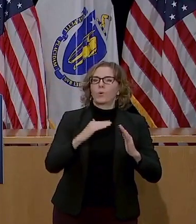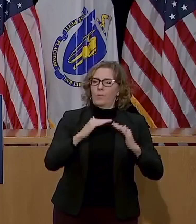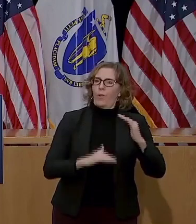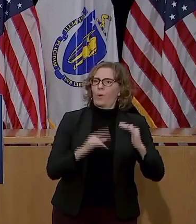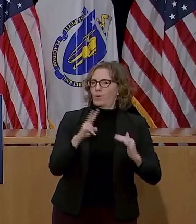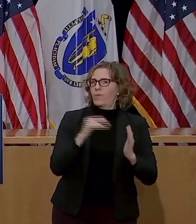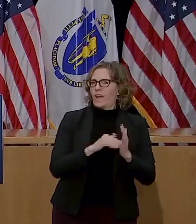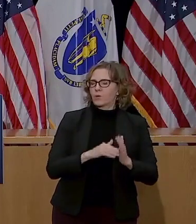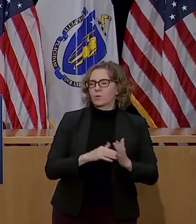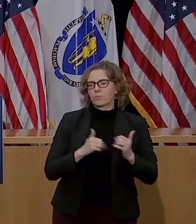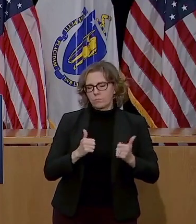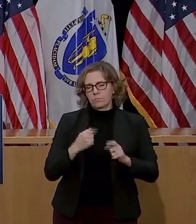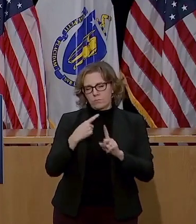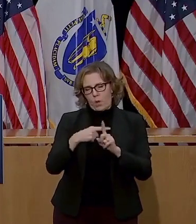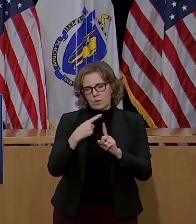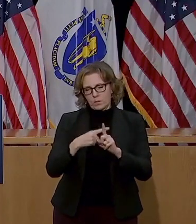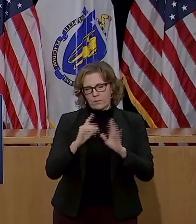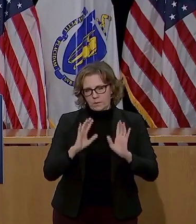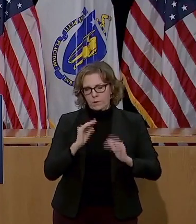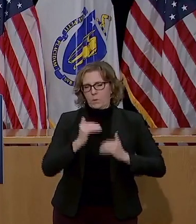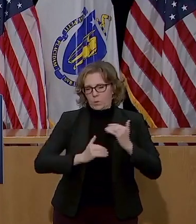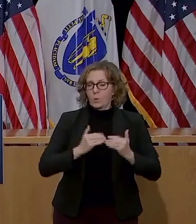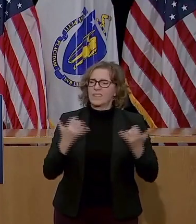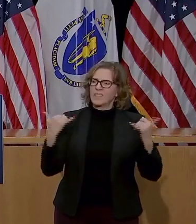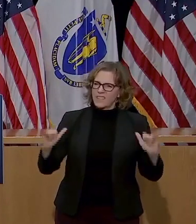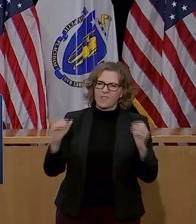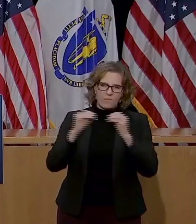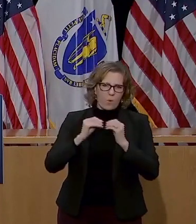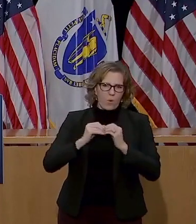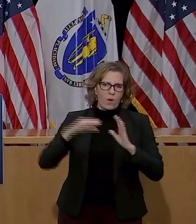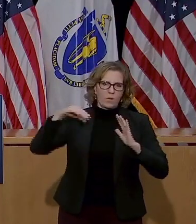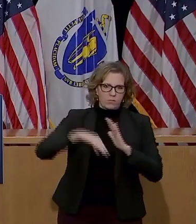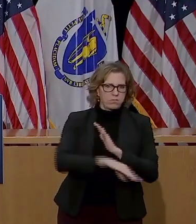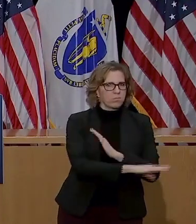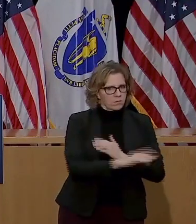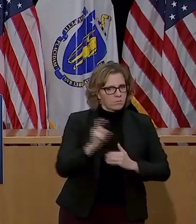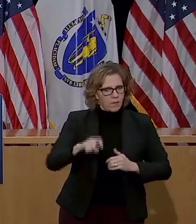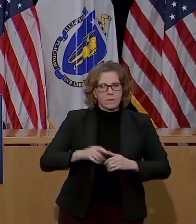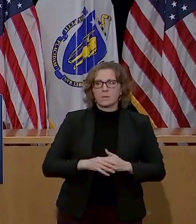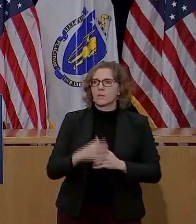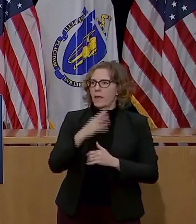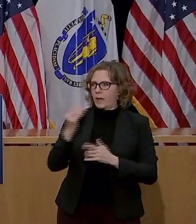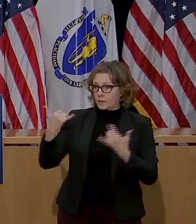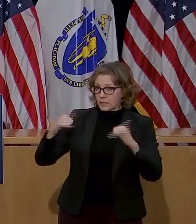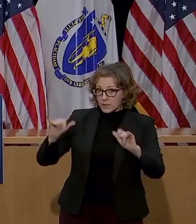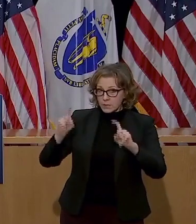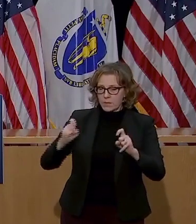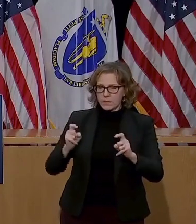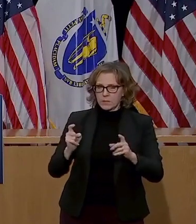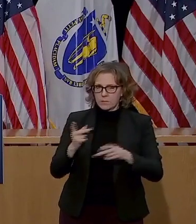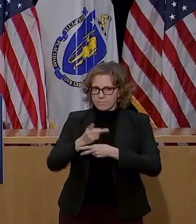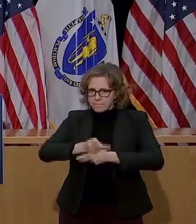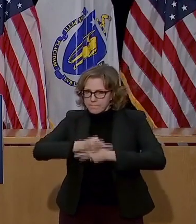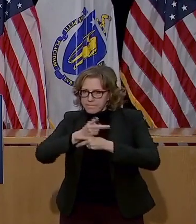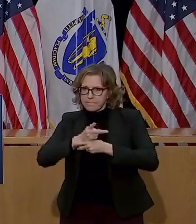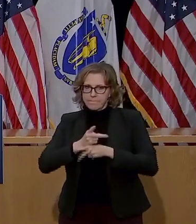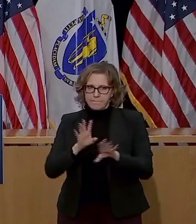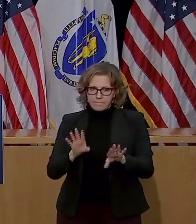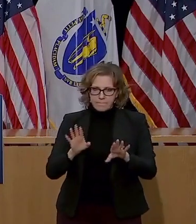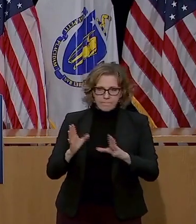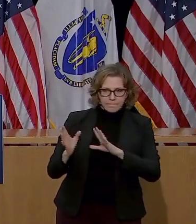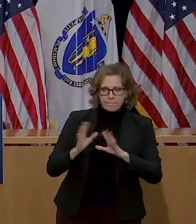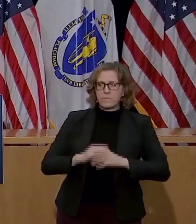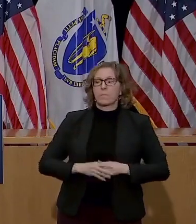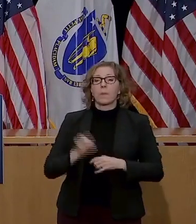Obviously, we still have a lot to do, and we absolutely need to stay vigilant with respect to COVID. But after the surge